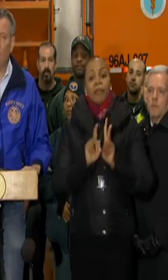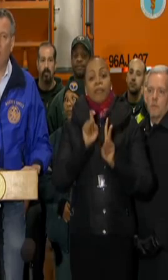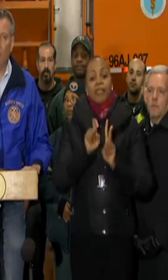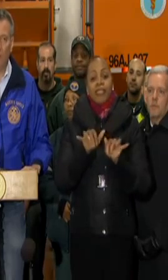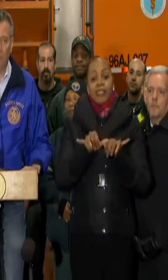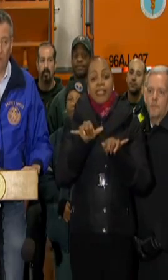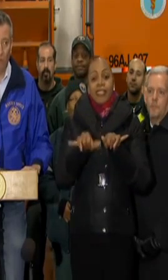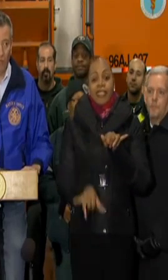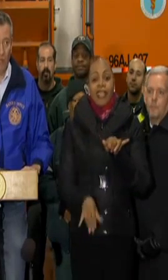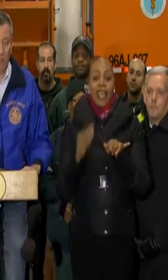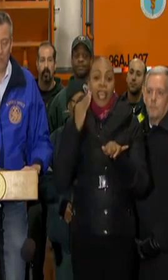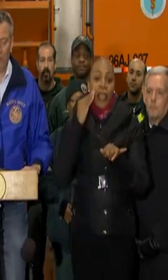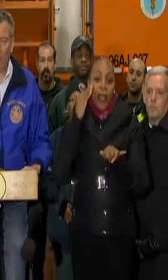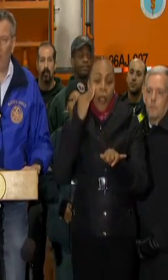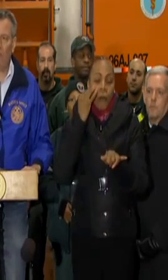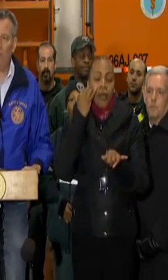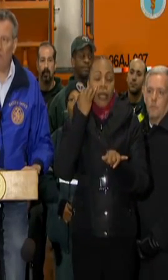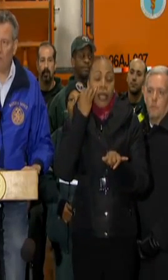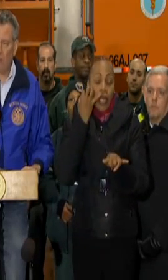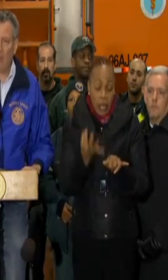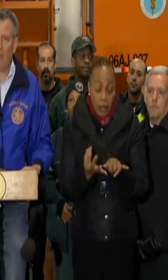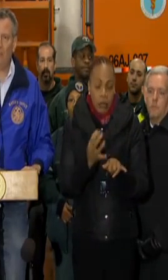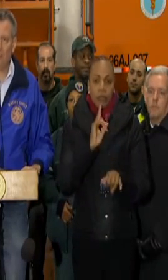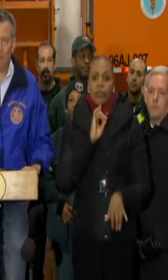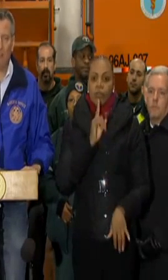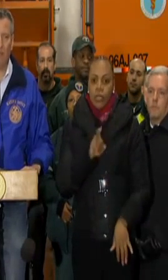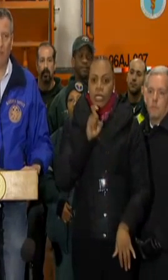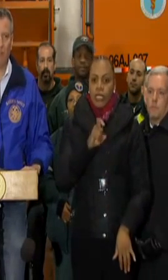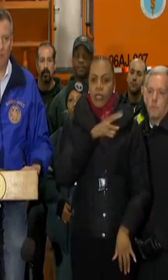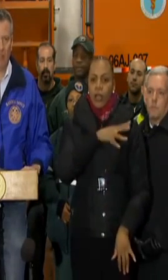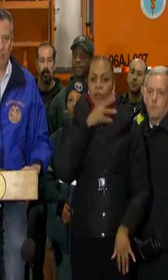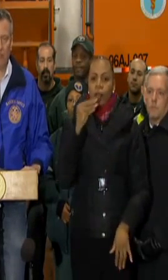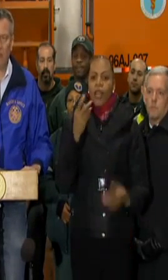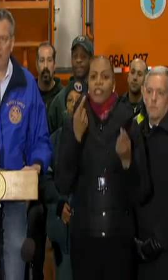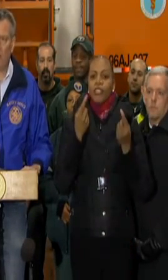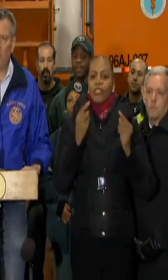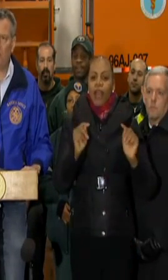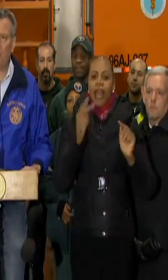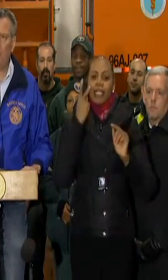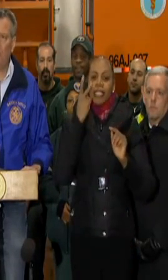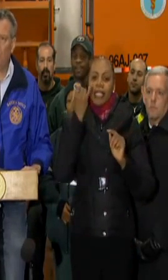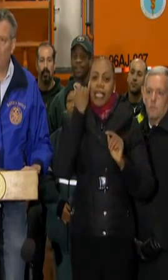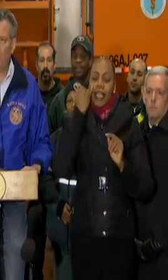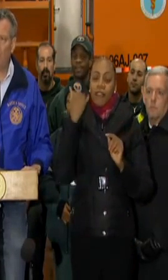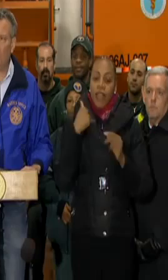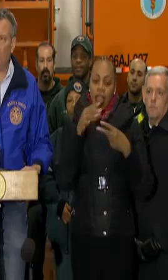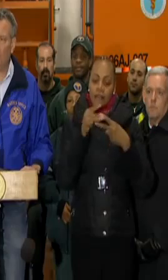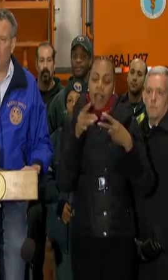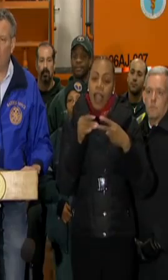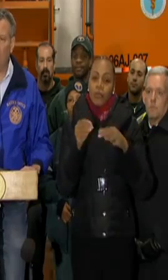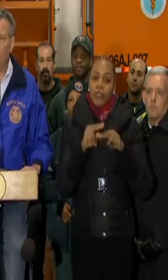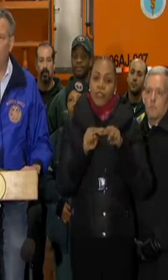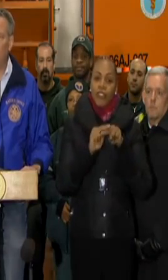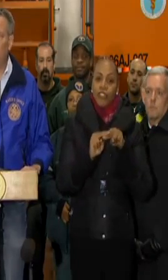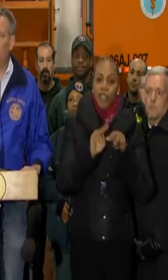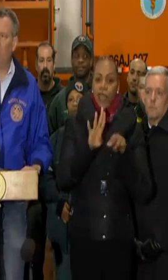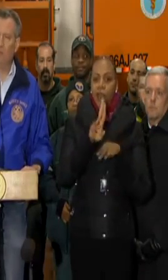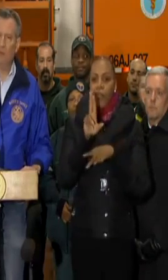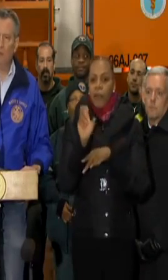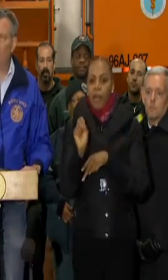possible. When you really must go out, try to see if there is a mass transit option that'll get you where you need to go.